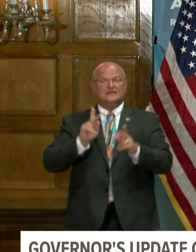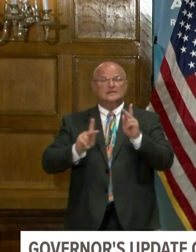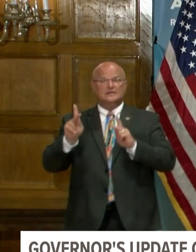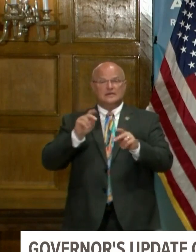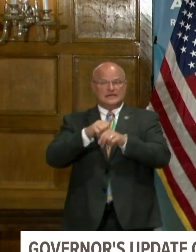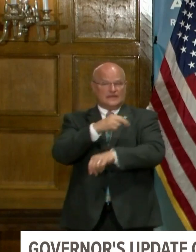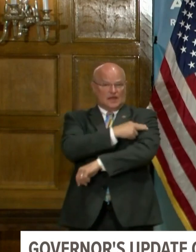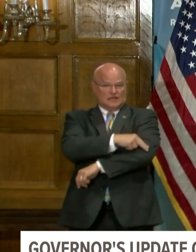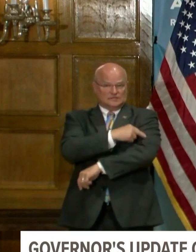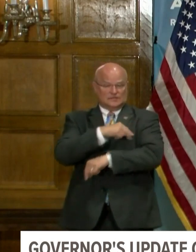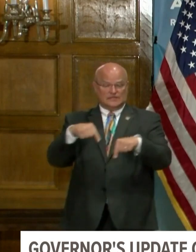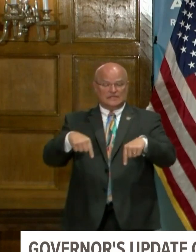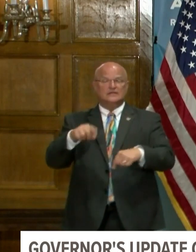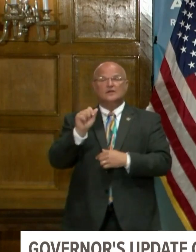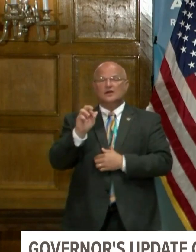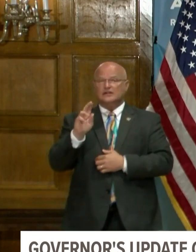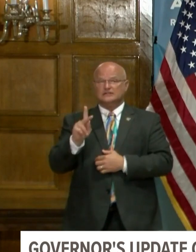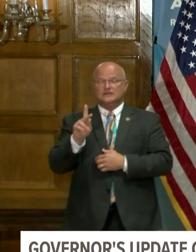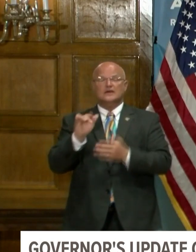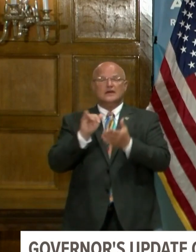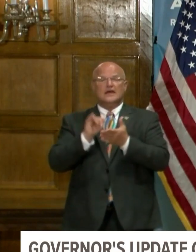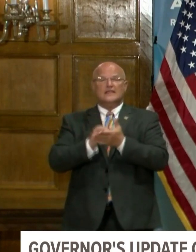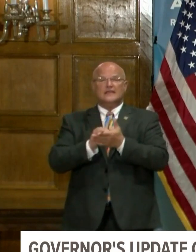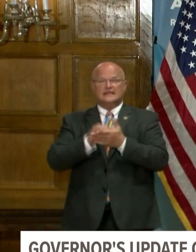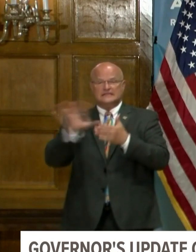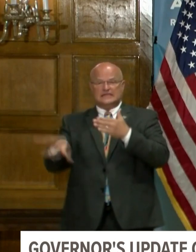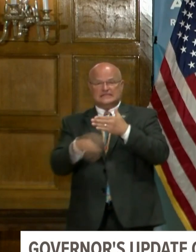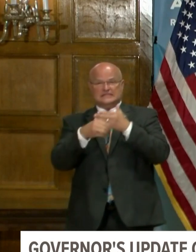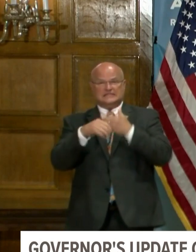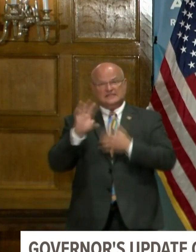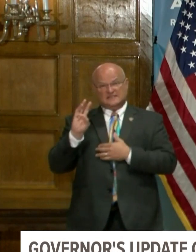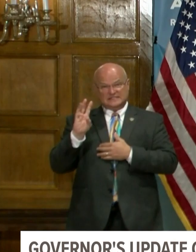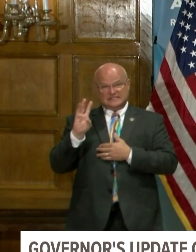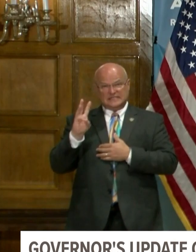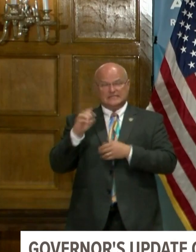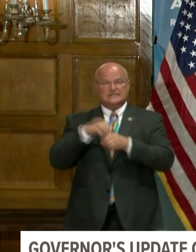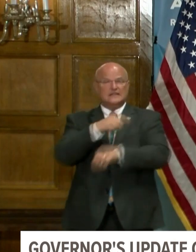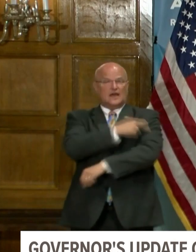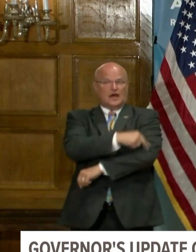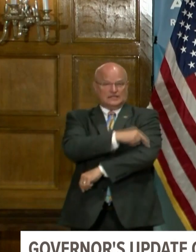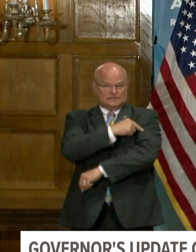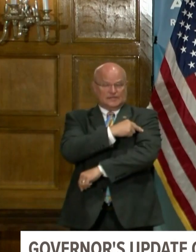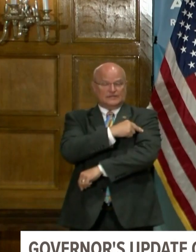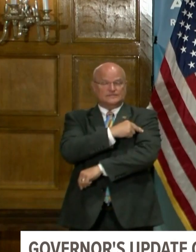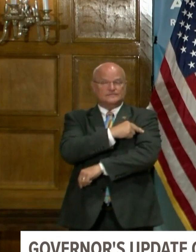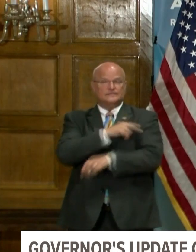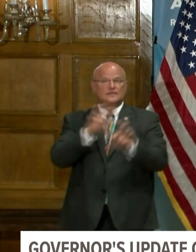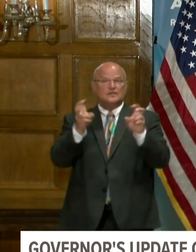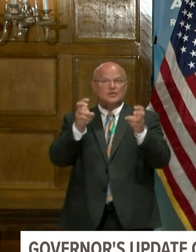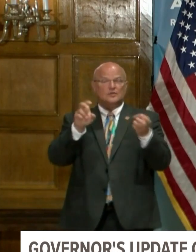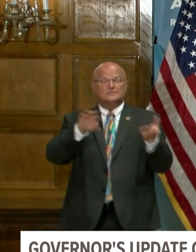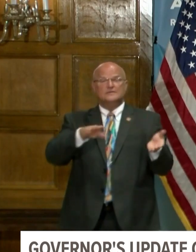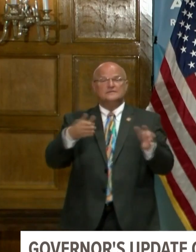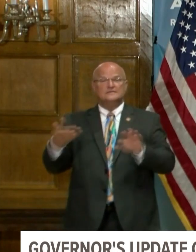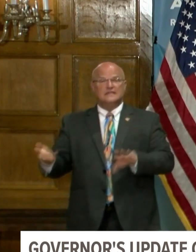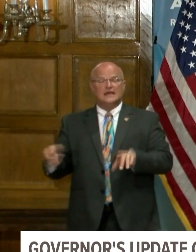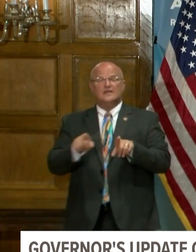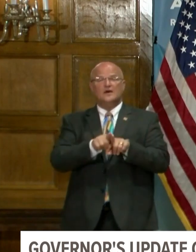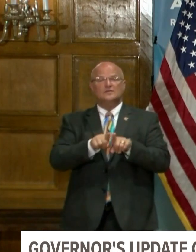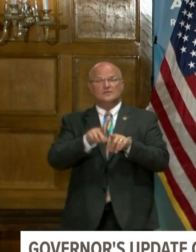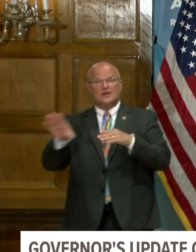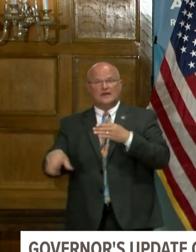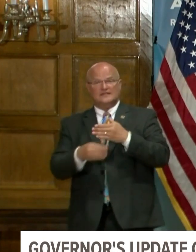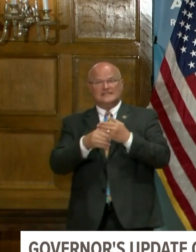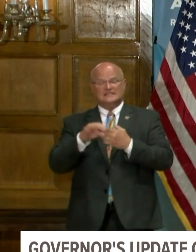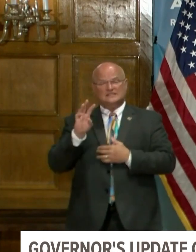that are hospitalized. That is an addition of 6 that have been hospitalized. In terms of death, we also have an